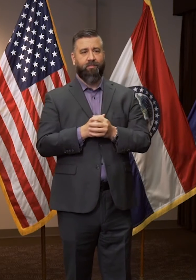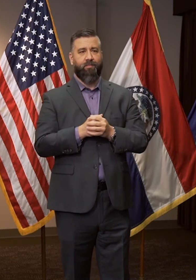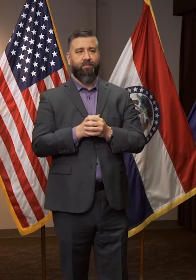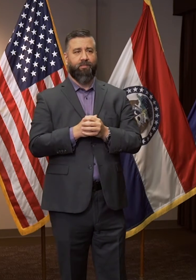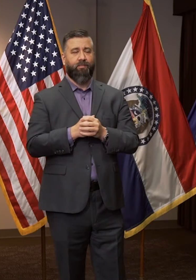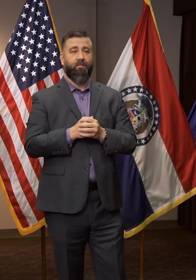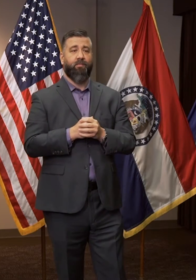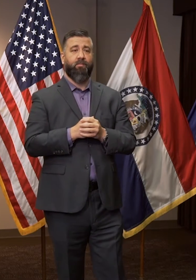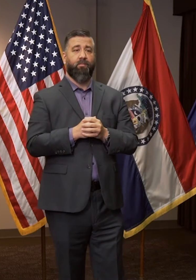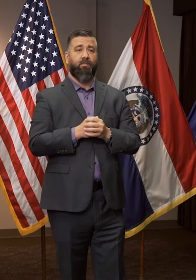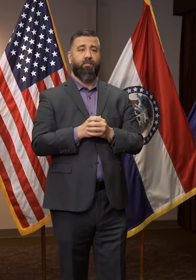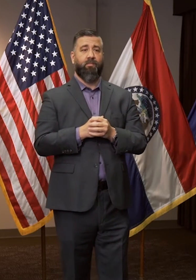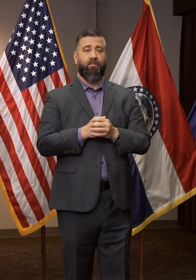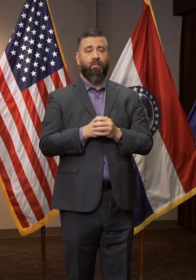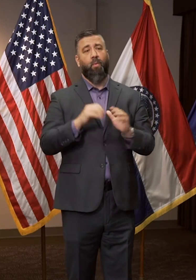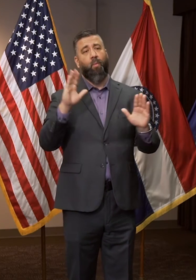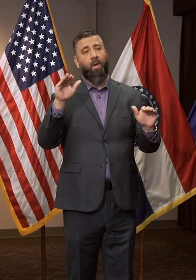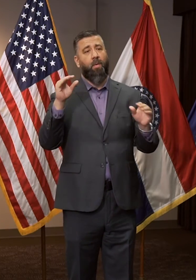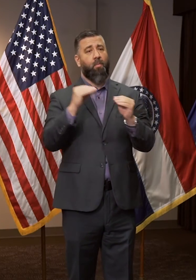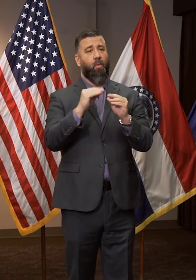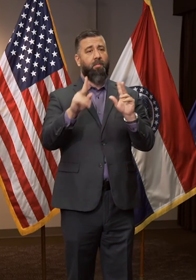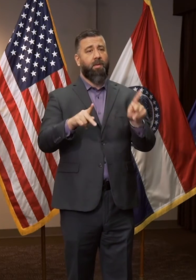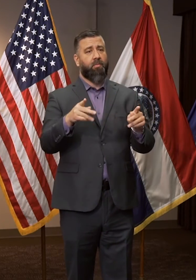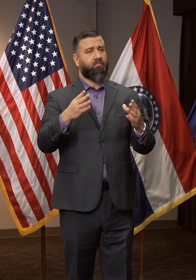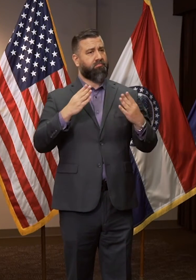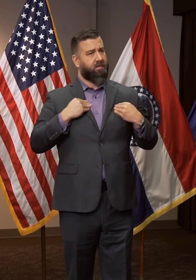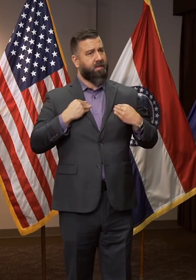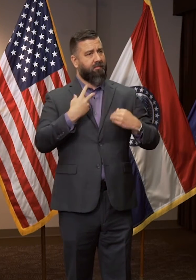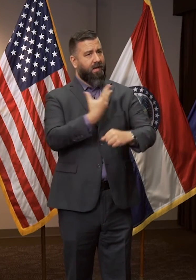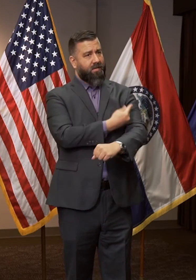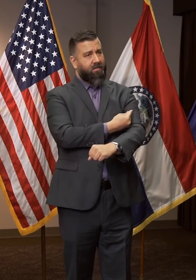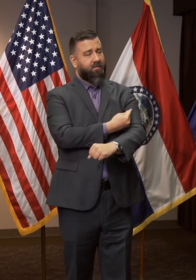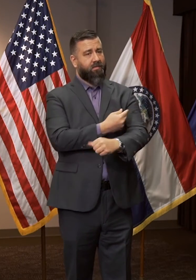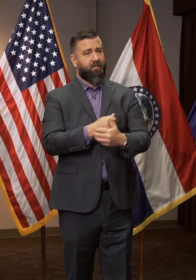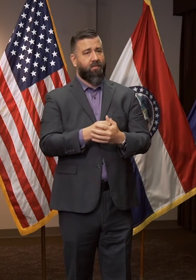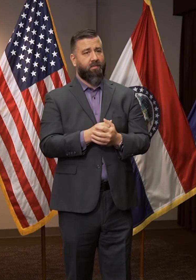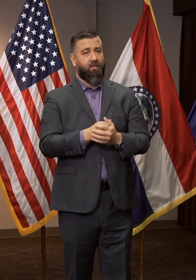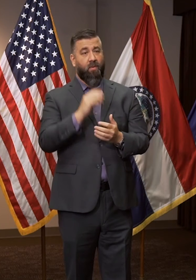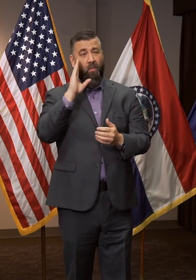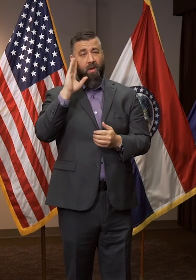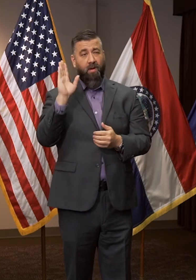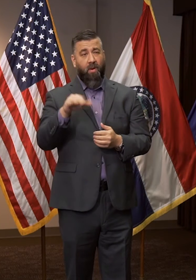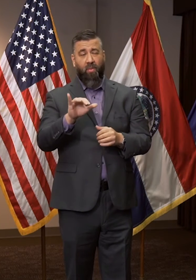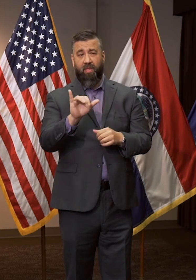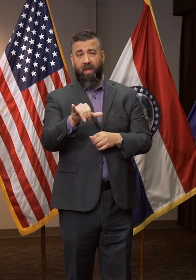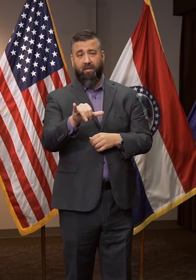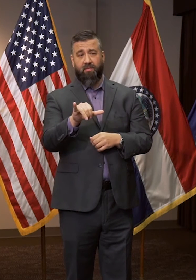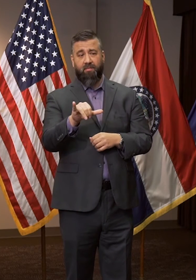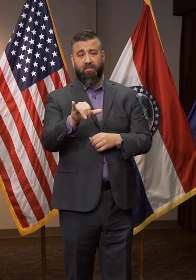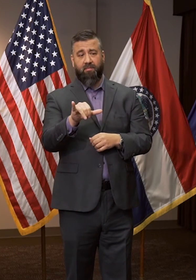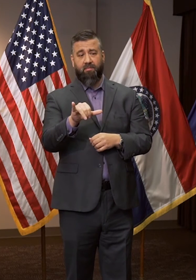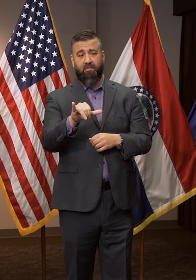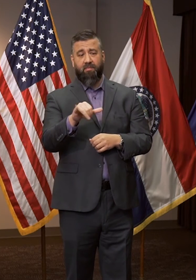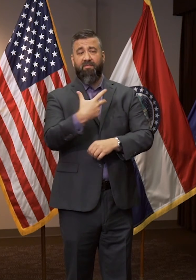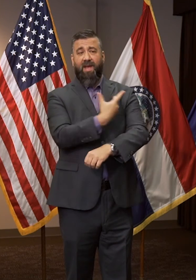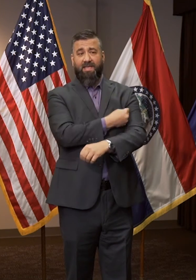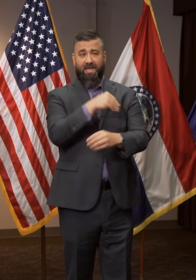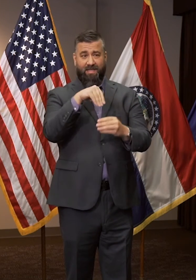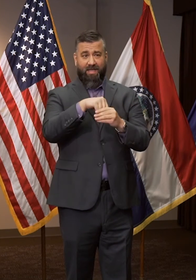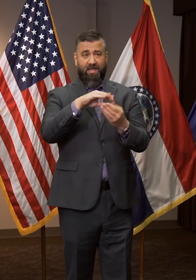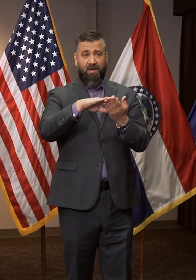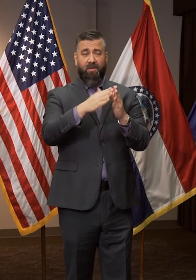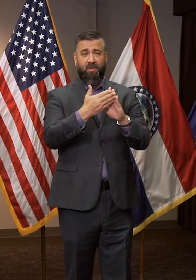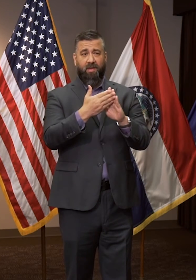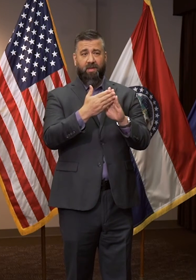we'll see greater vaccine acceptance in our community as the vaccine becomes more available. We know that vaccination in our community is